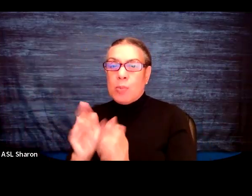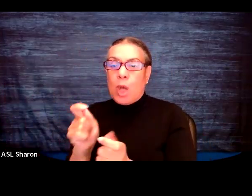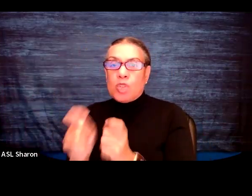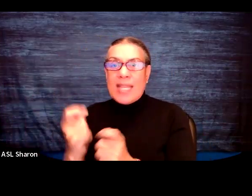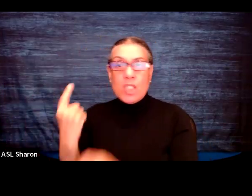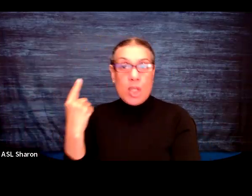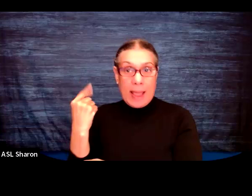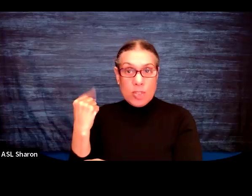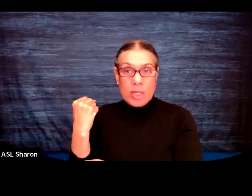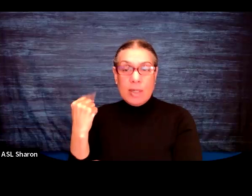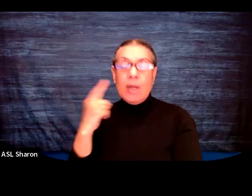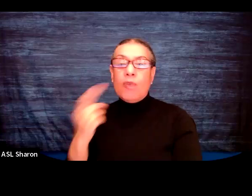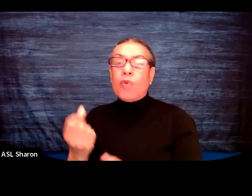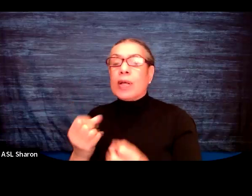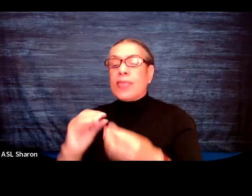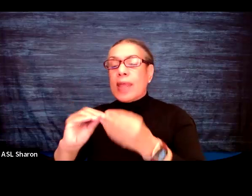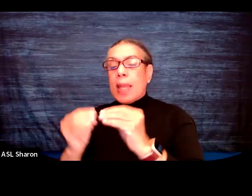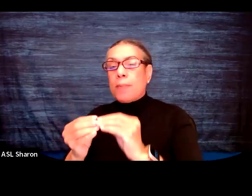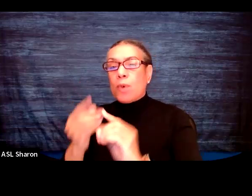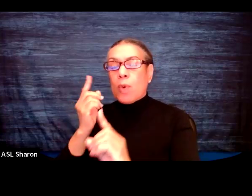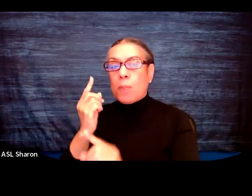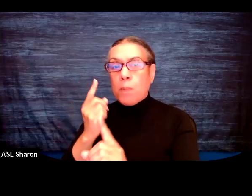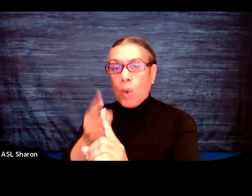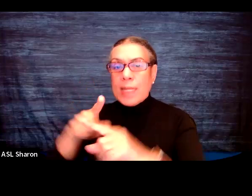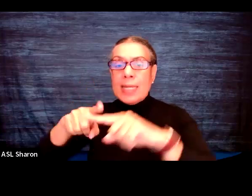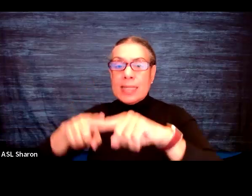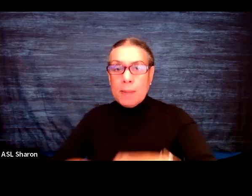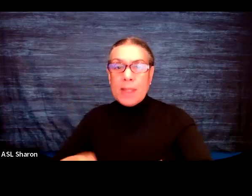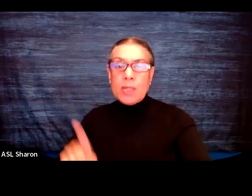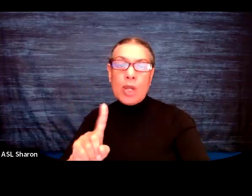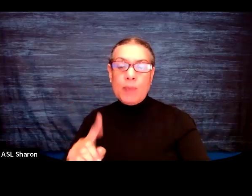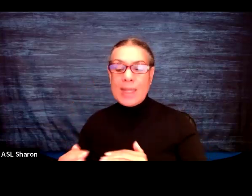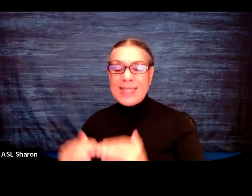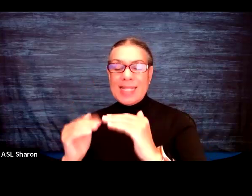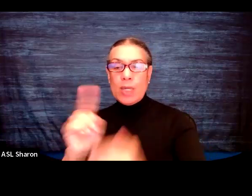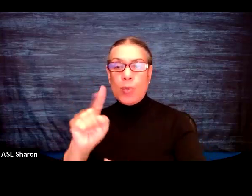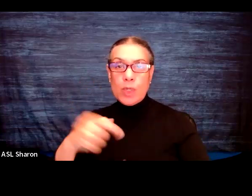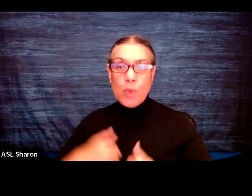last year, where the number of points you received was dependent on the tier you lived in.